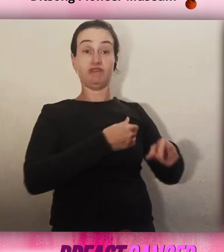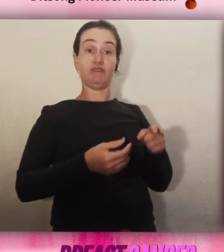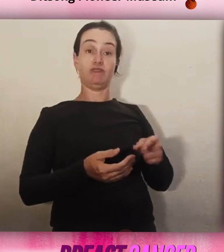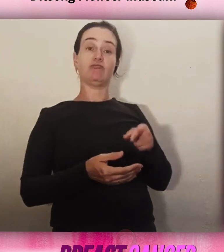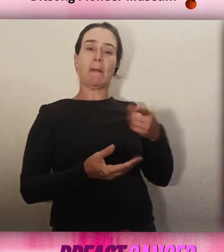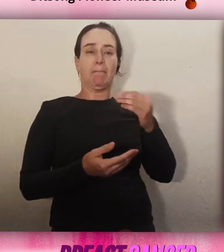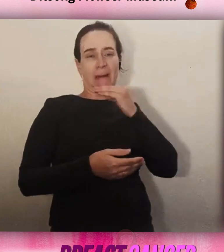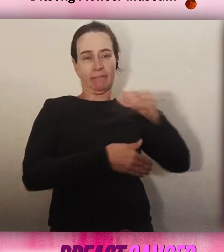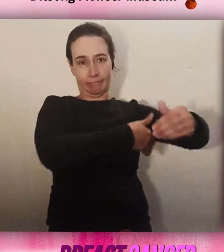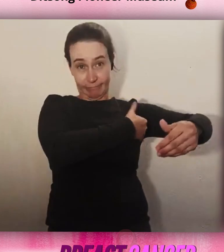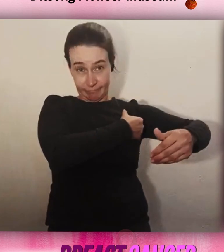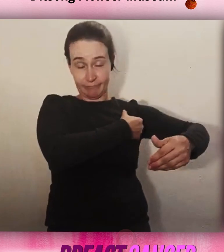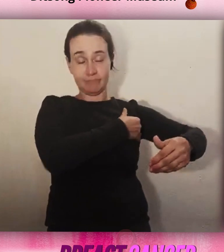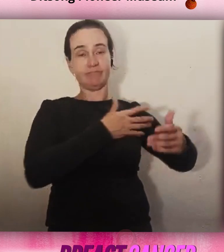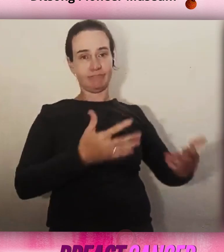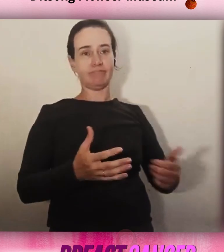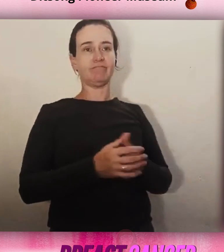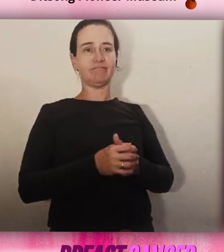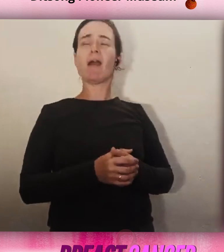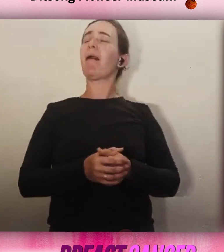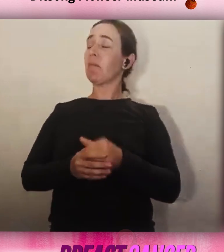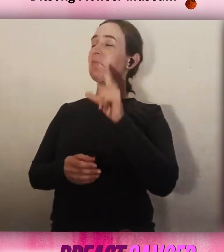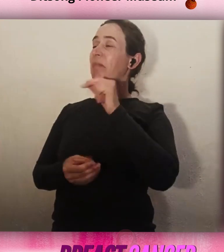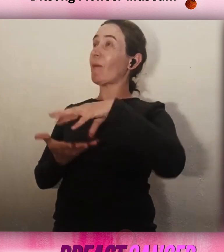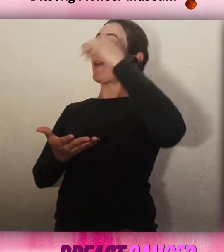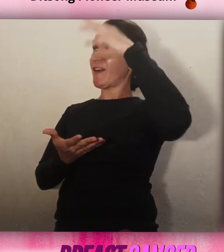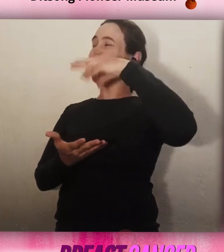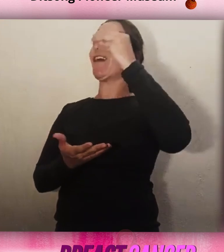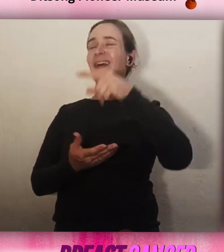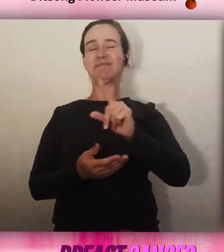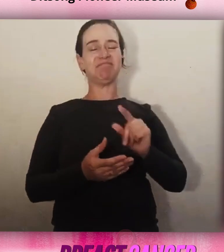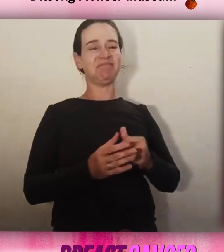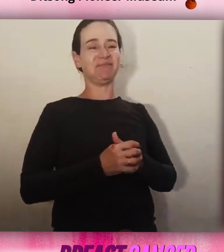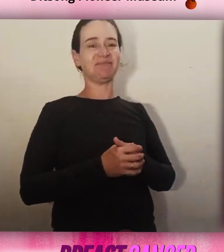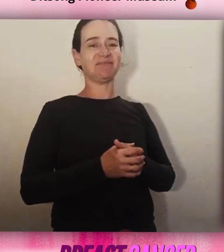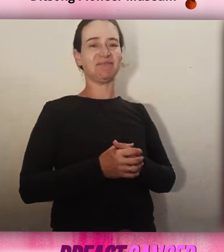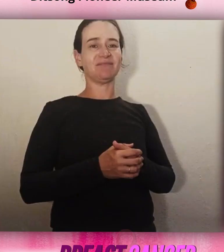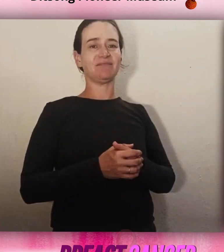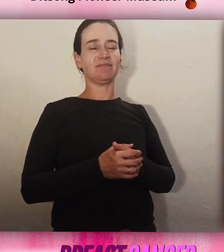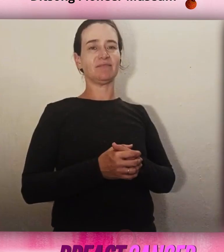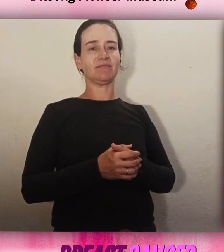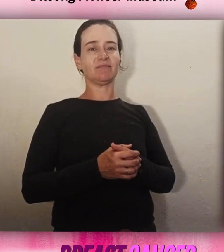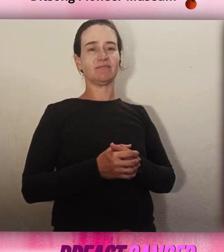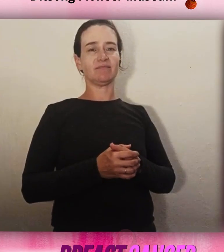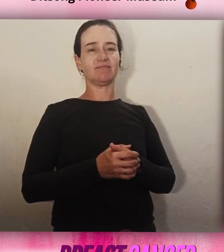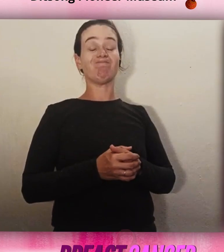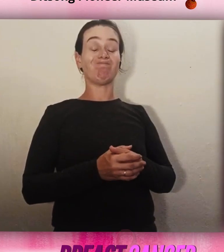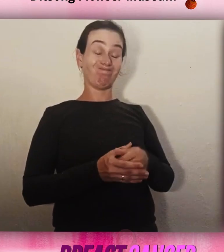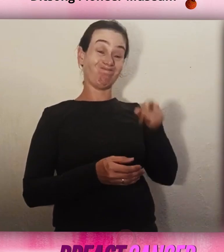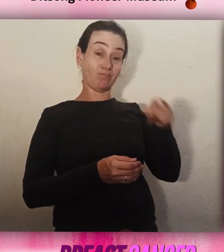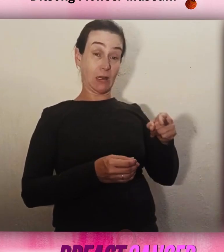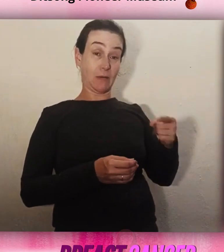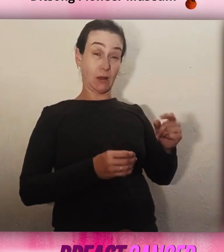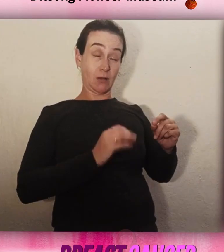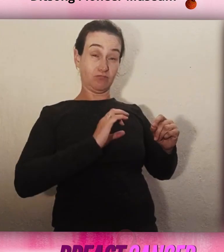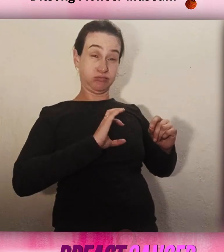the axilla, which is known as the underarm or the Okay. armpit. We're learning today. Yes, We're learning. so things like